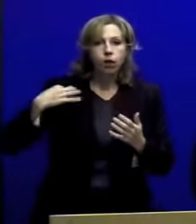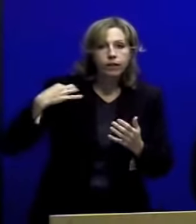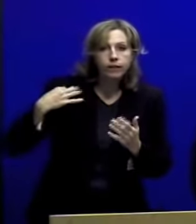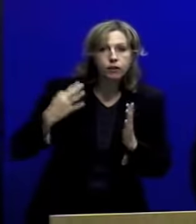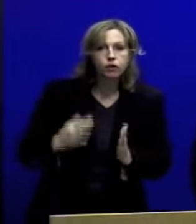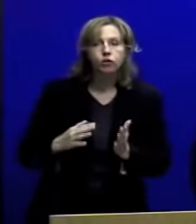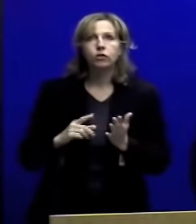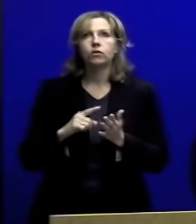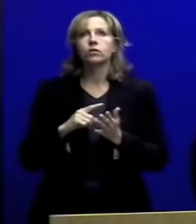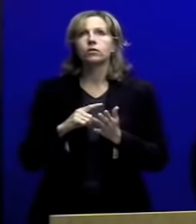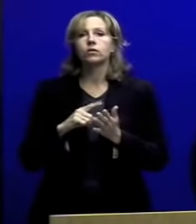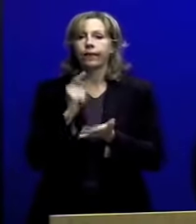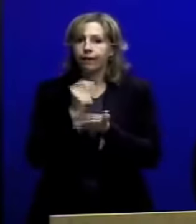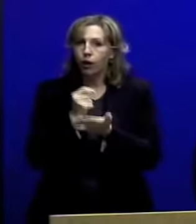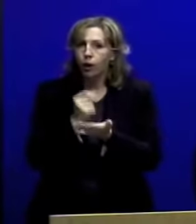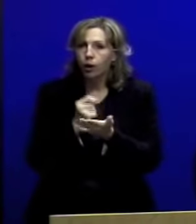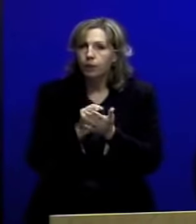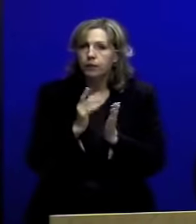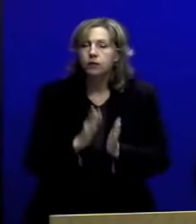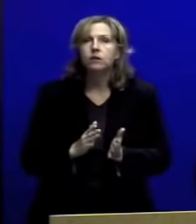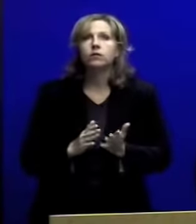volunteers, therapists.